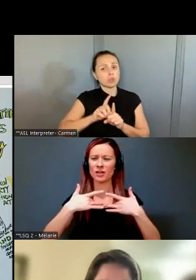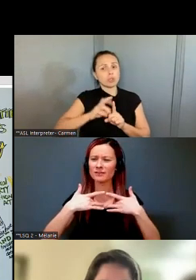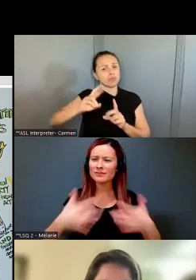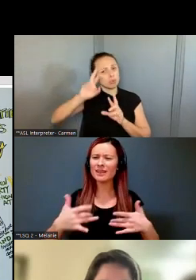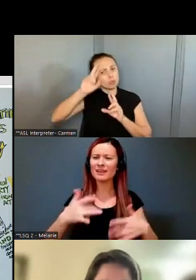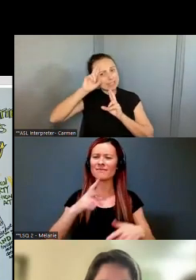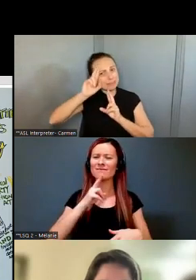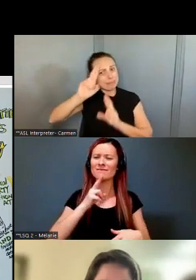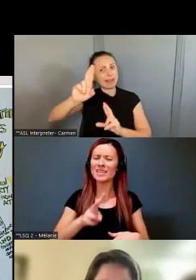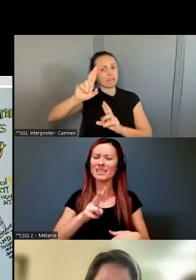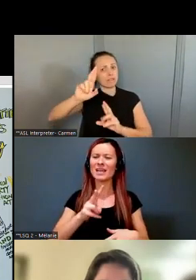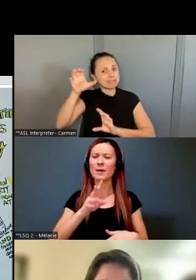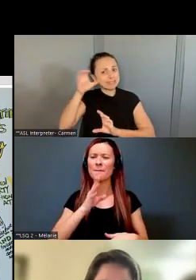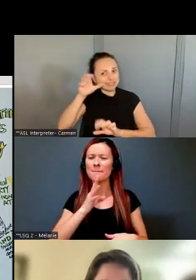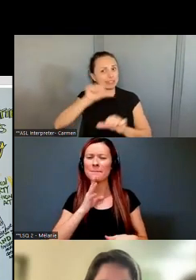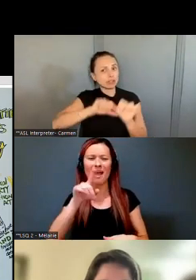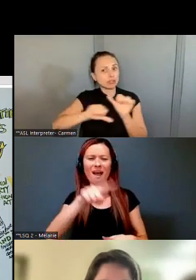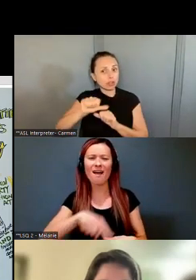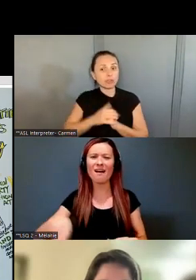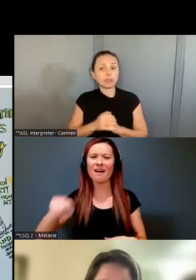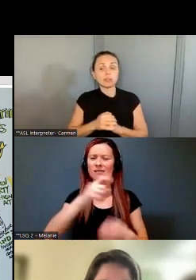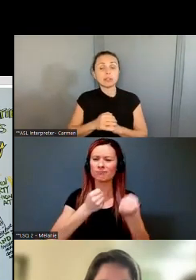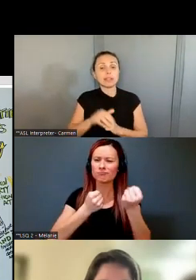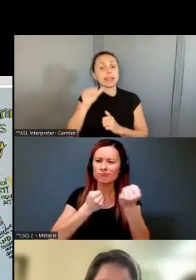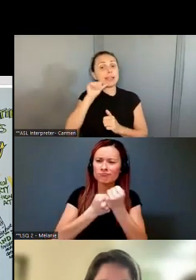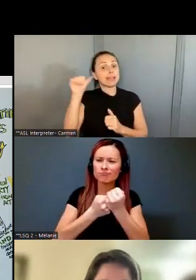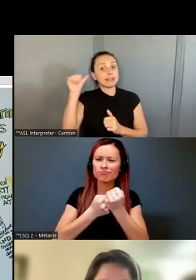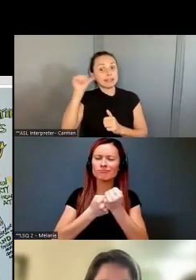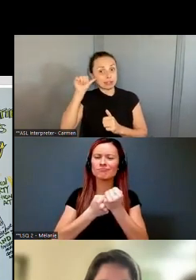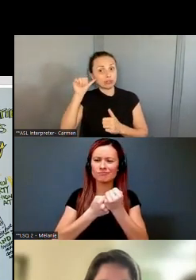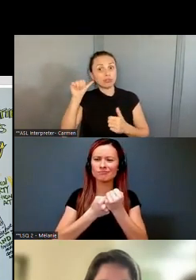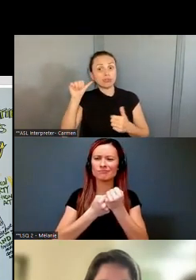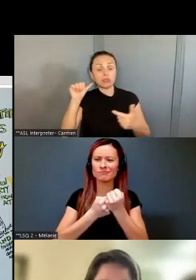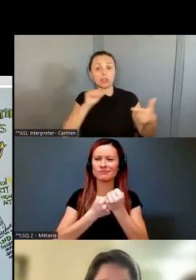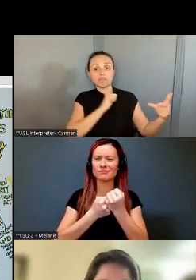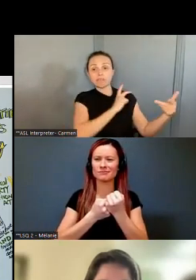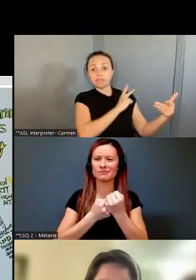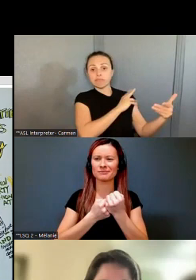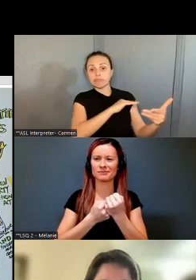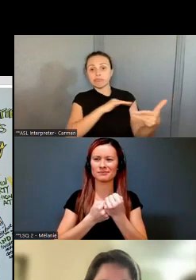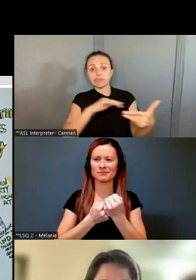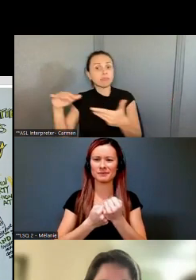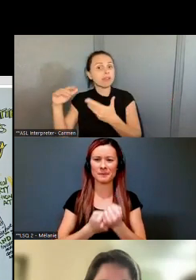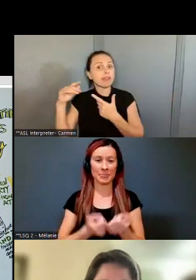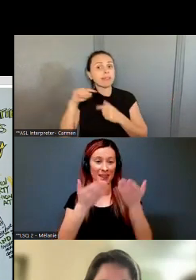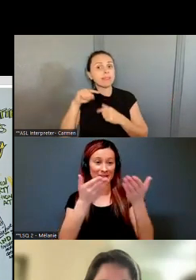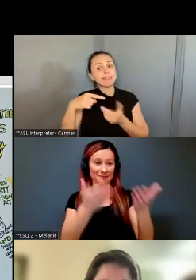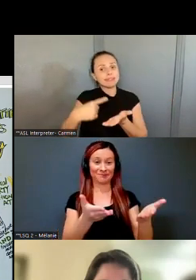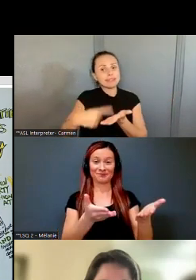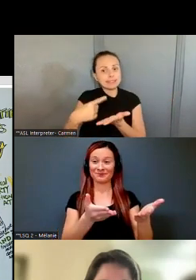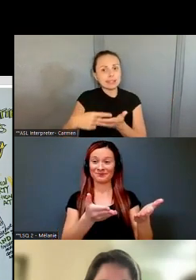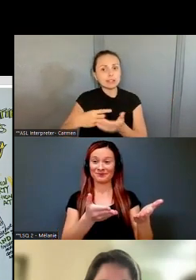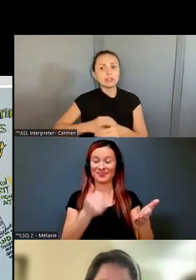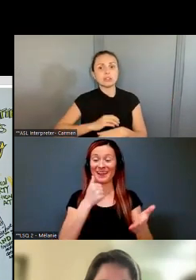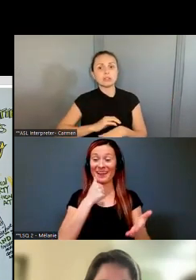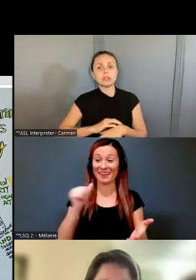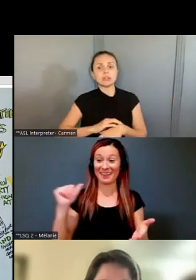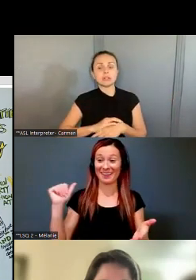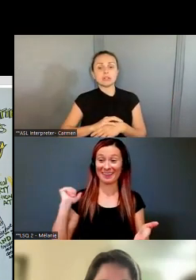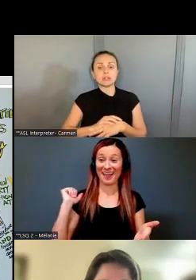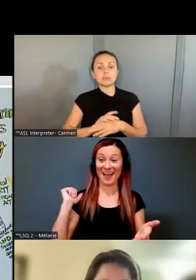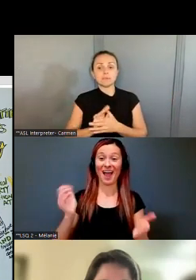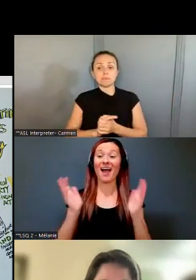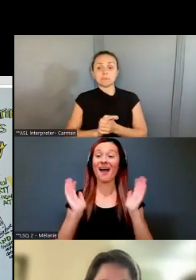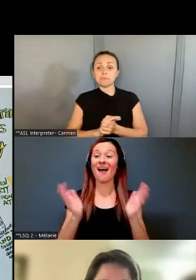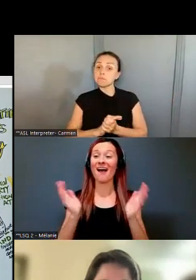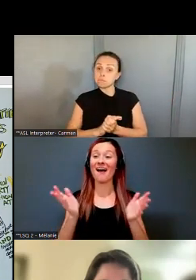listening. The thing when I look over the entire arc of this work, of this conversation, is that